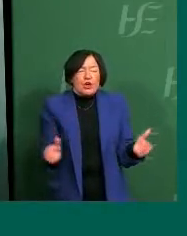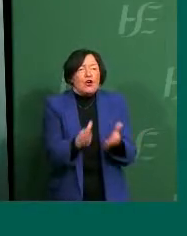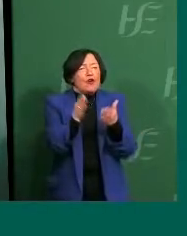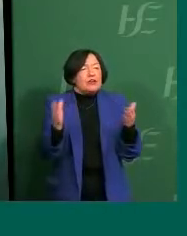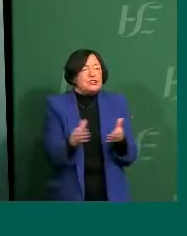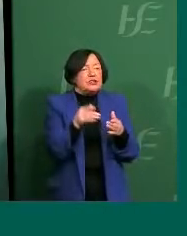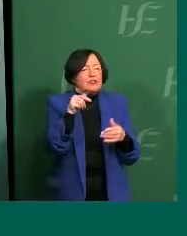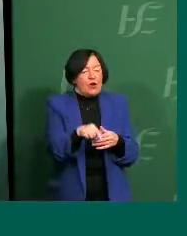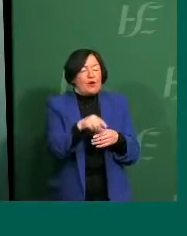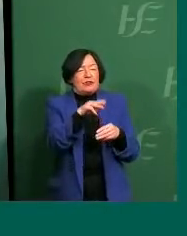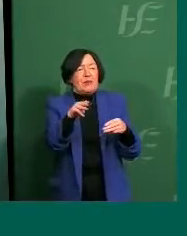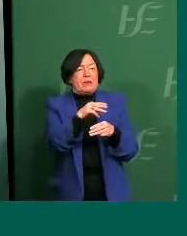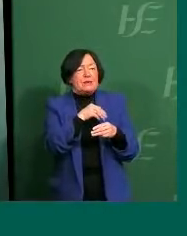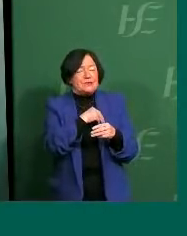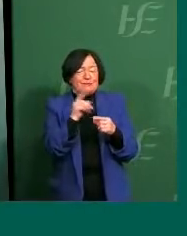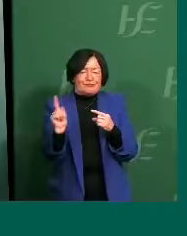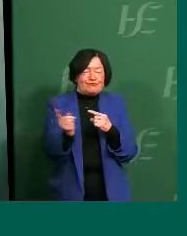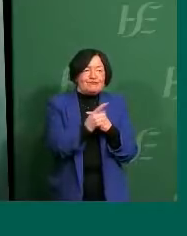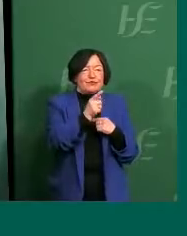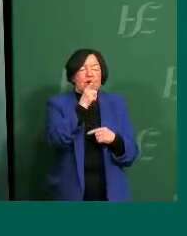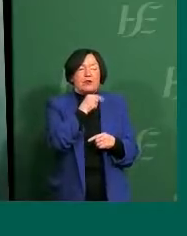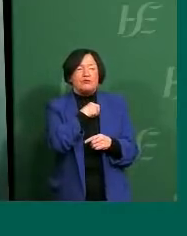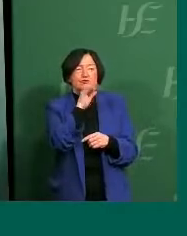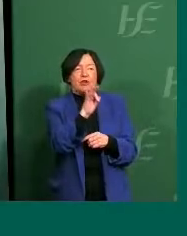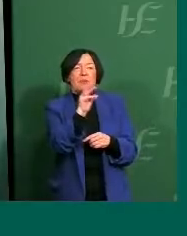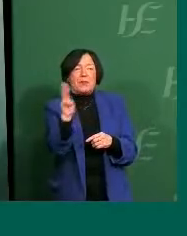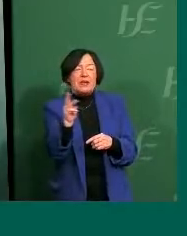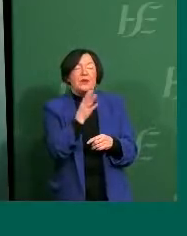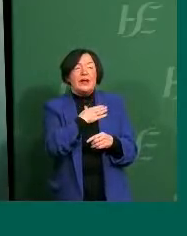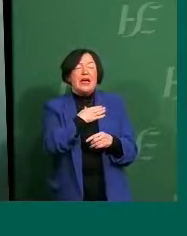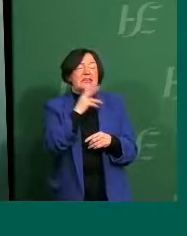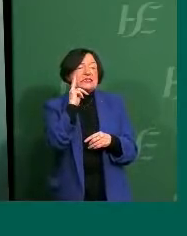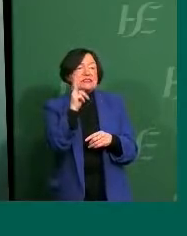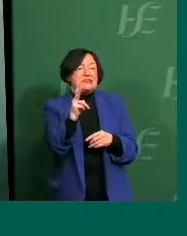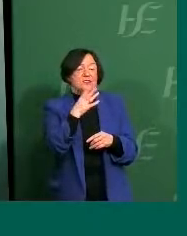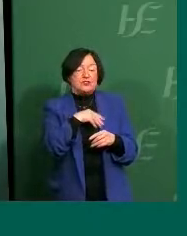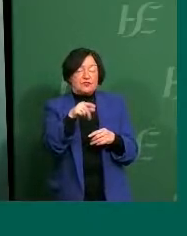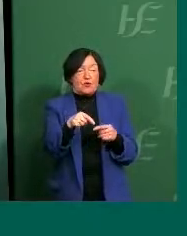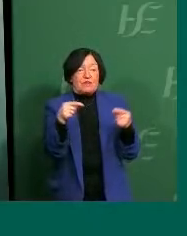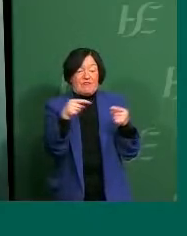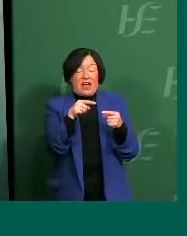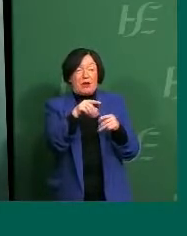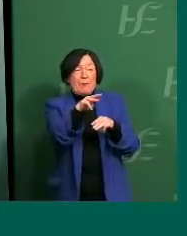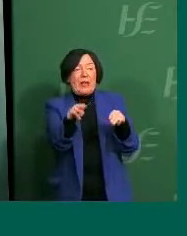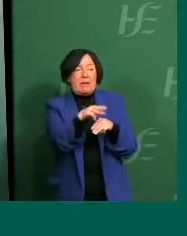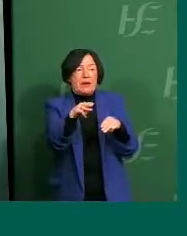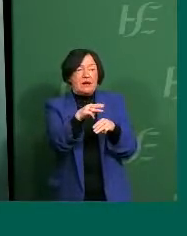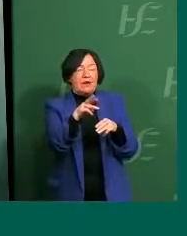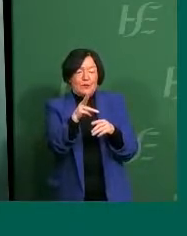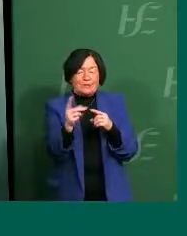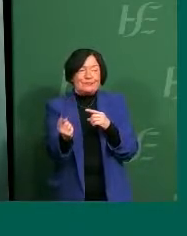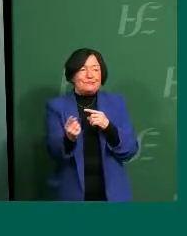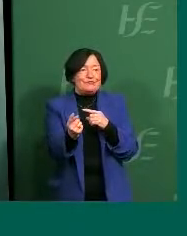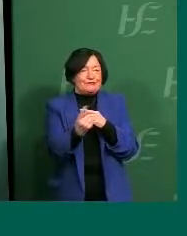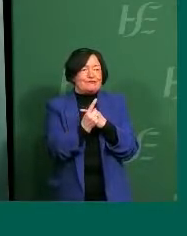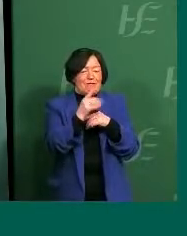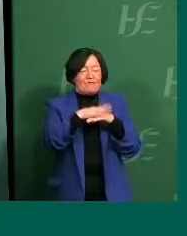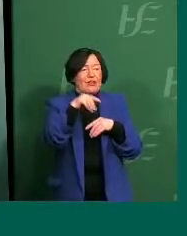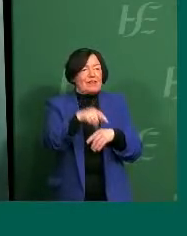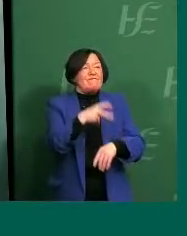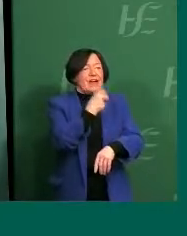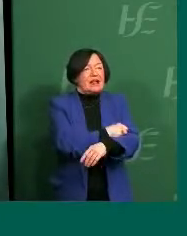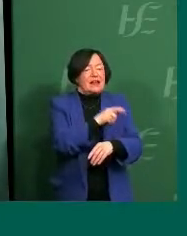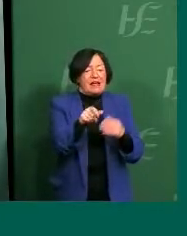those final people to come forward talking to GPs. We would like to see that just those final people that would come forward for their vaccine in terms